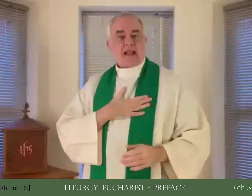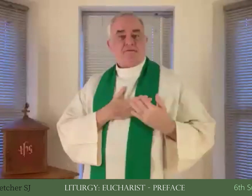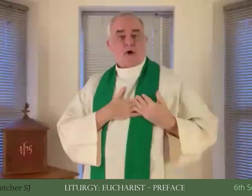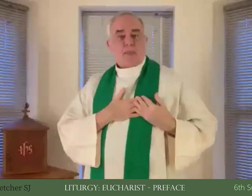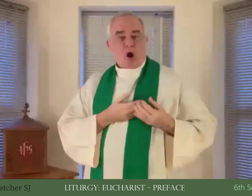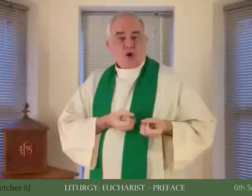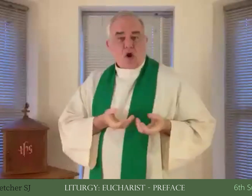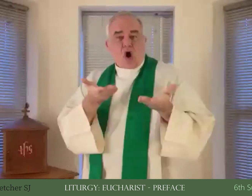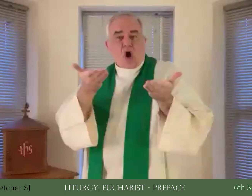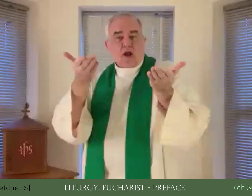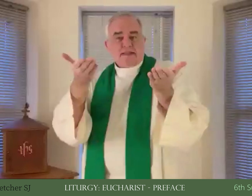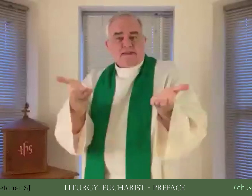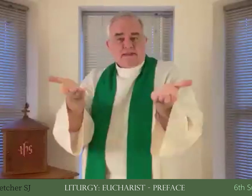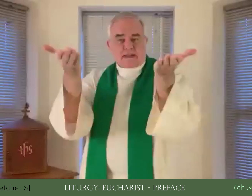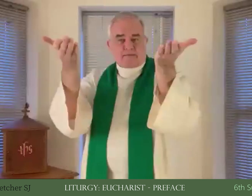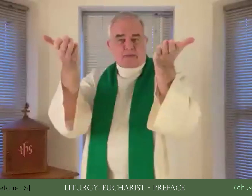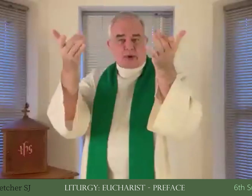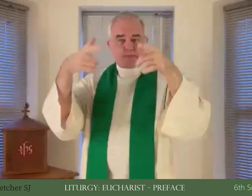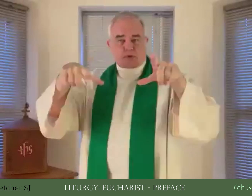Lift up your hearts.